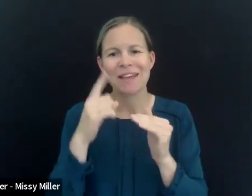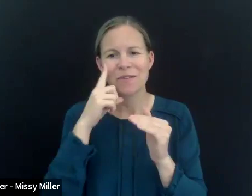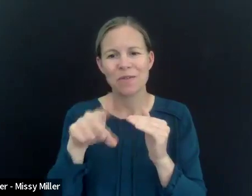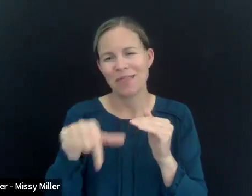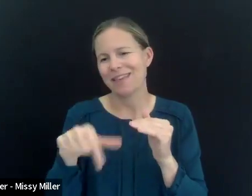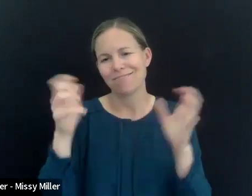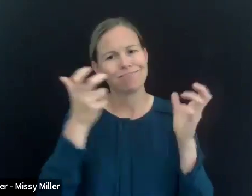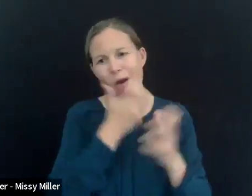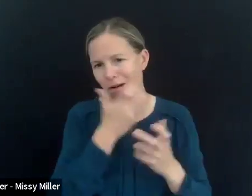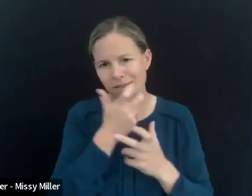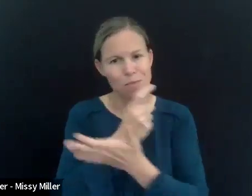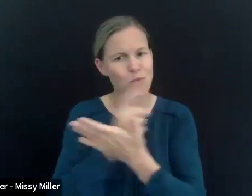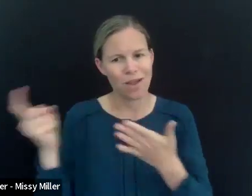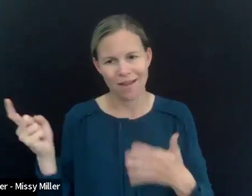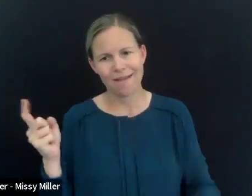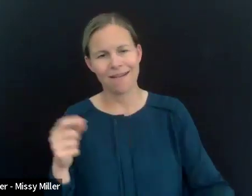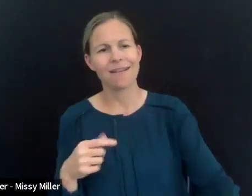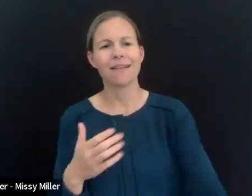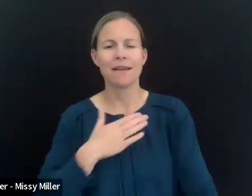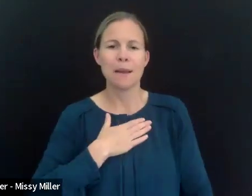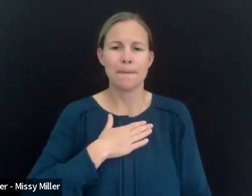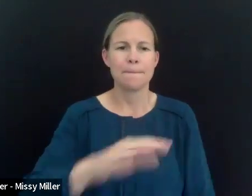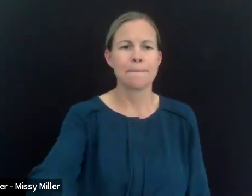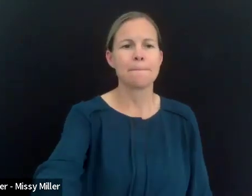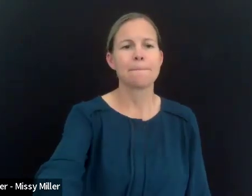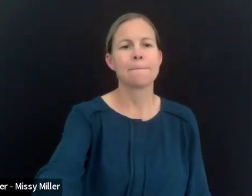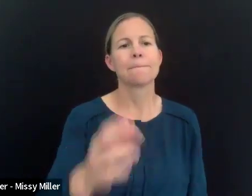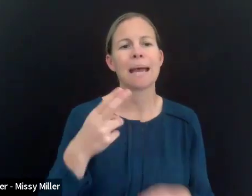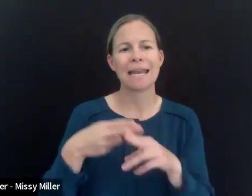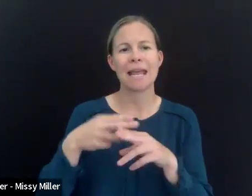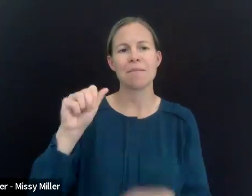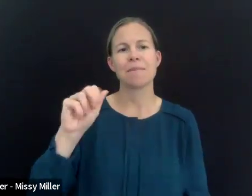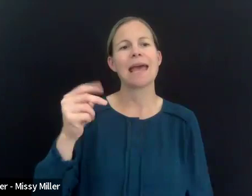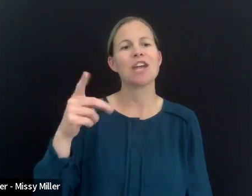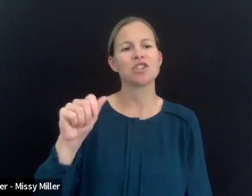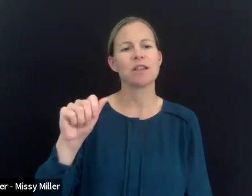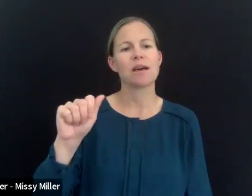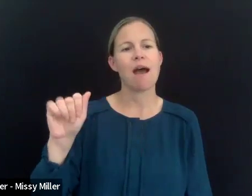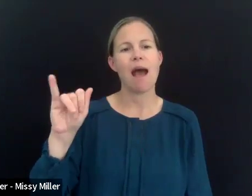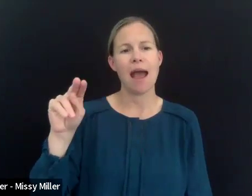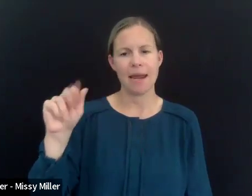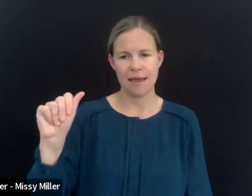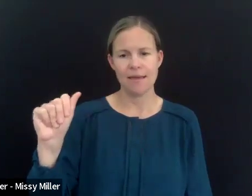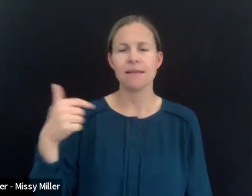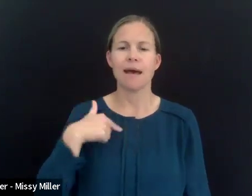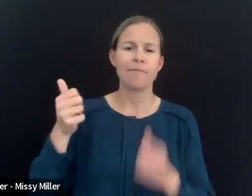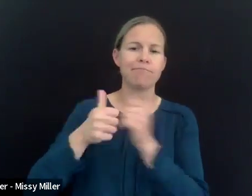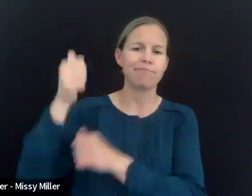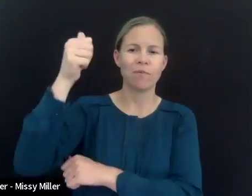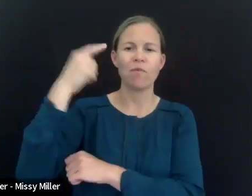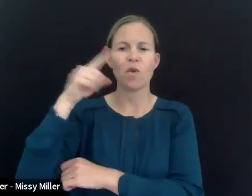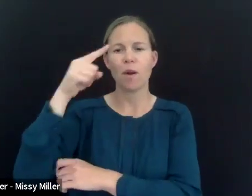Week campaign. My name is Angela Ina. I'm the co-founder and executive director of Black Mamas Matter